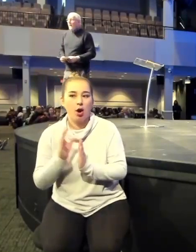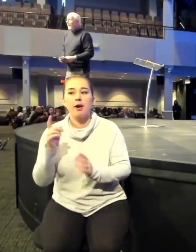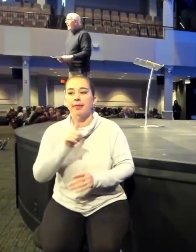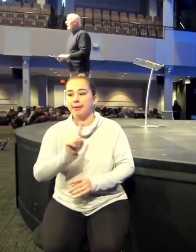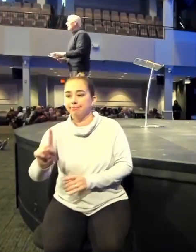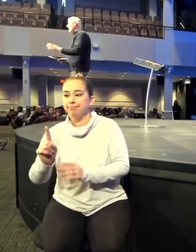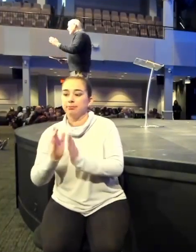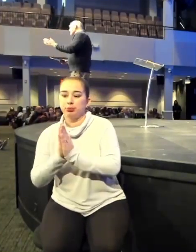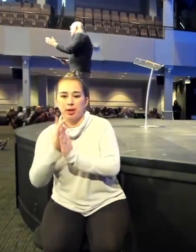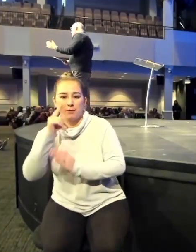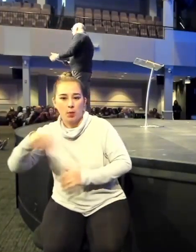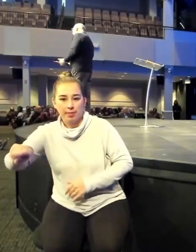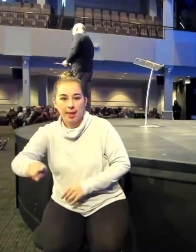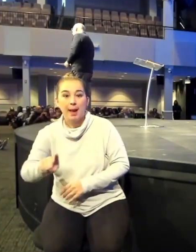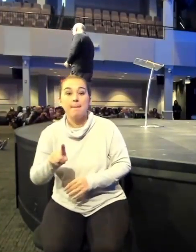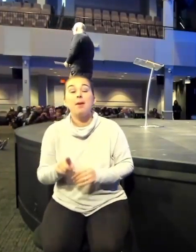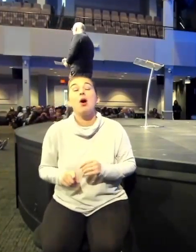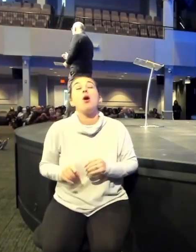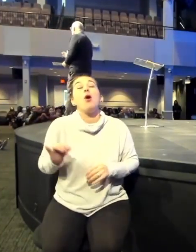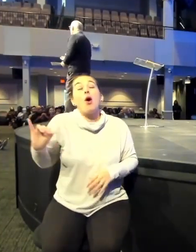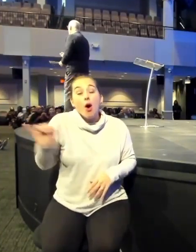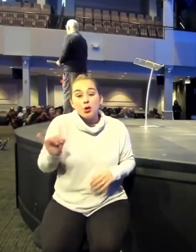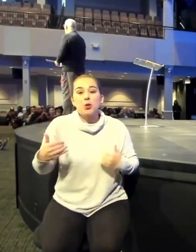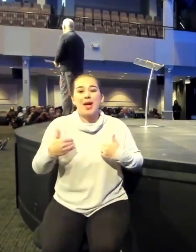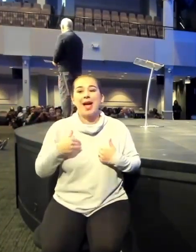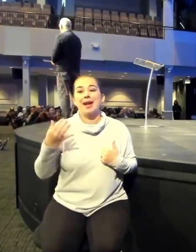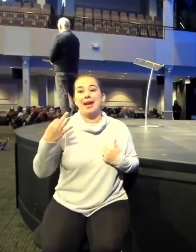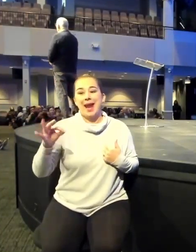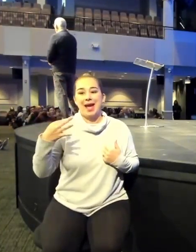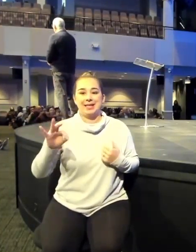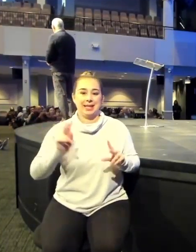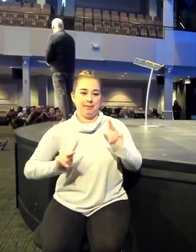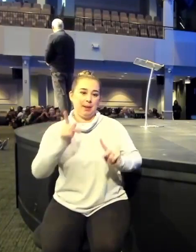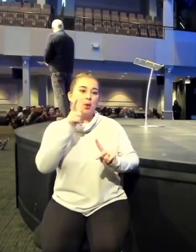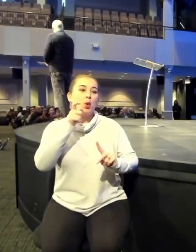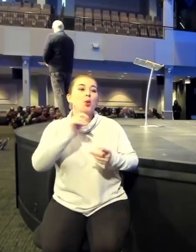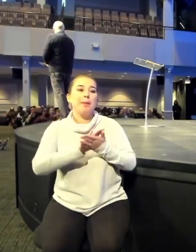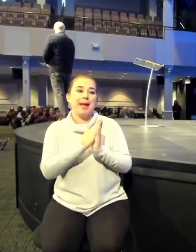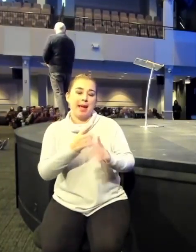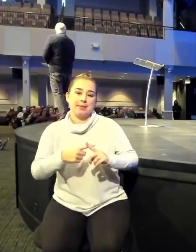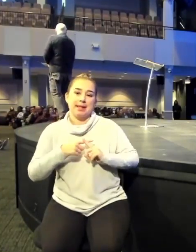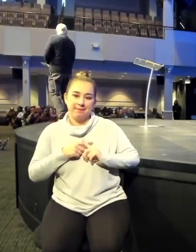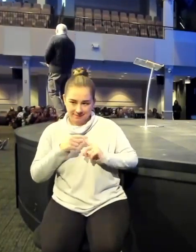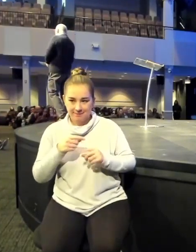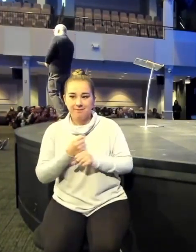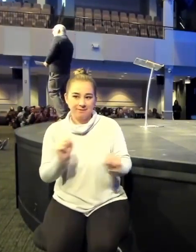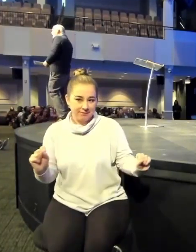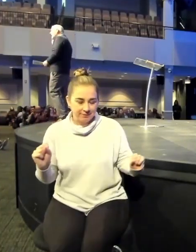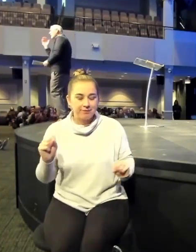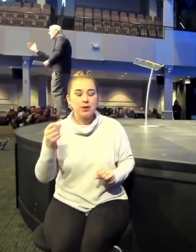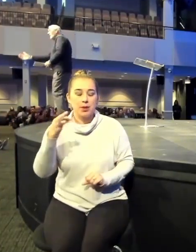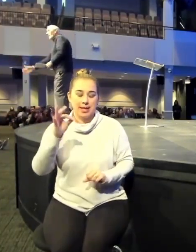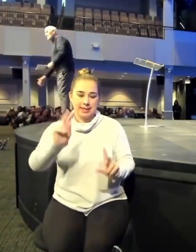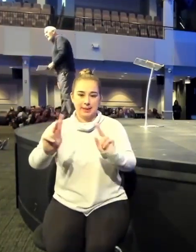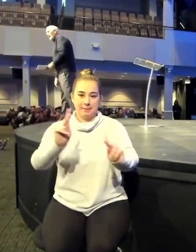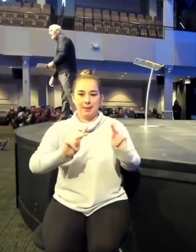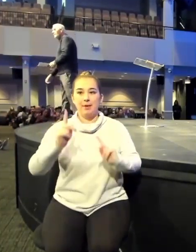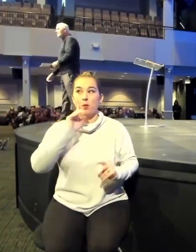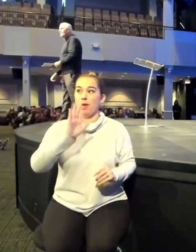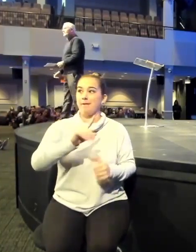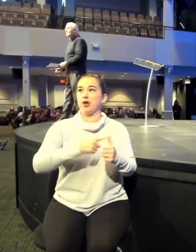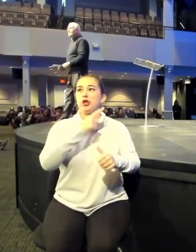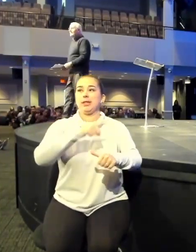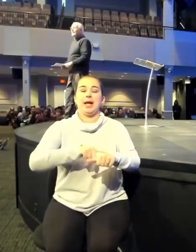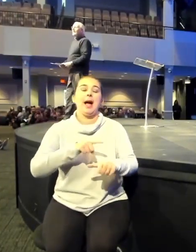us. And in addition to that, we had 19 people who gave their hearts and lives to Jesus for the very first